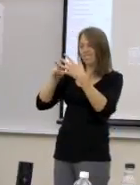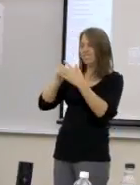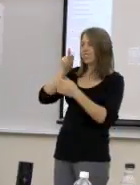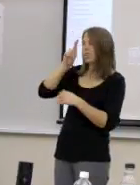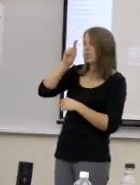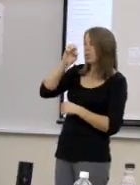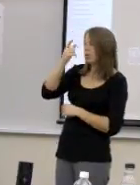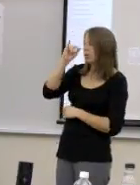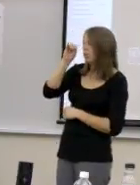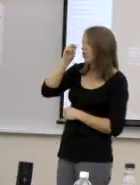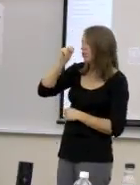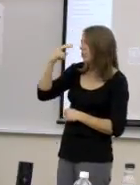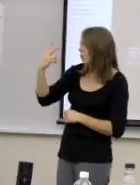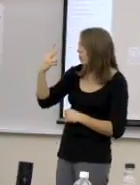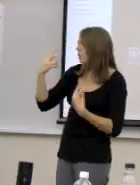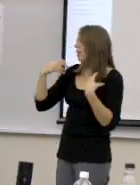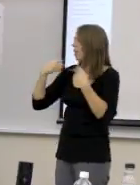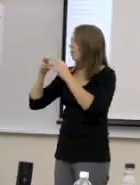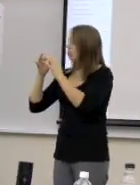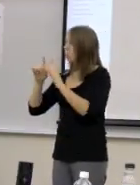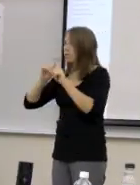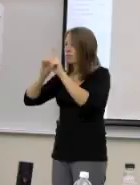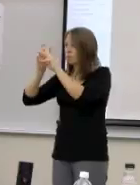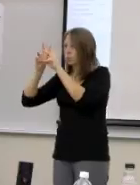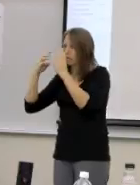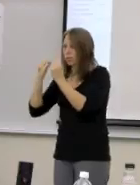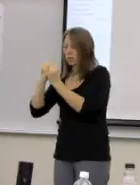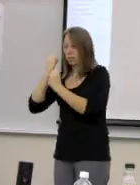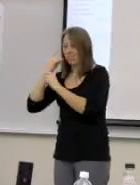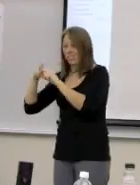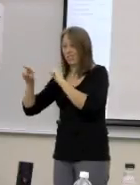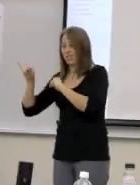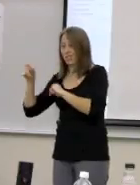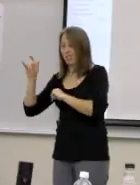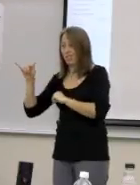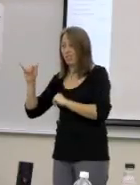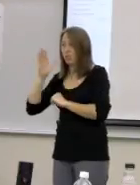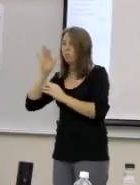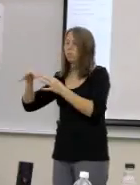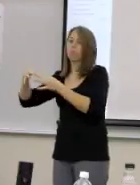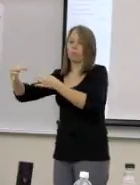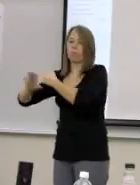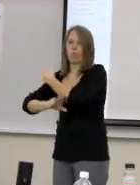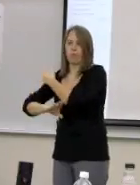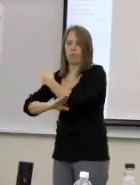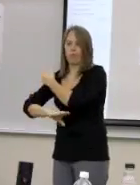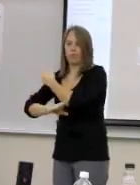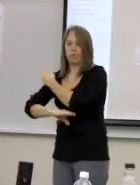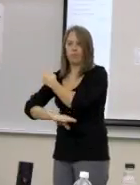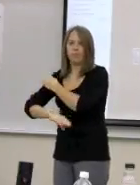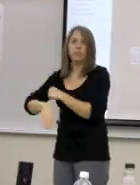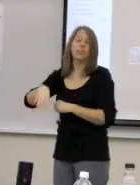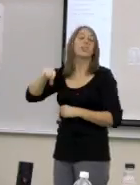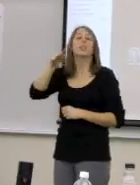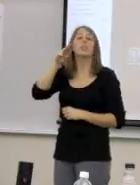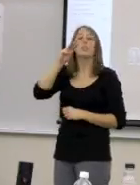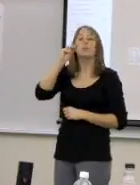him in. And if not, we will have him in the fall. The Metropolitan Police Department is committed by contract to